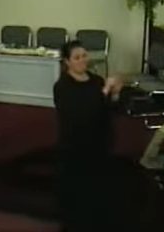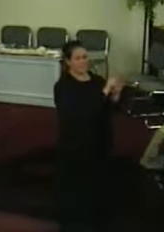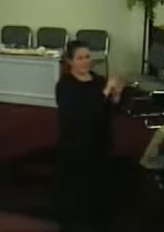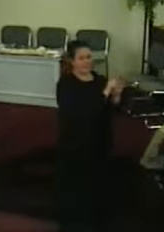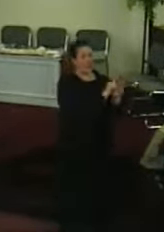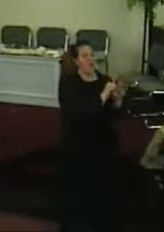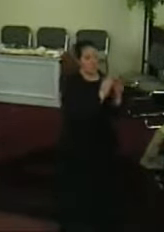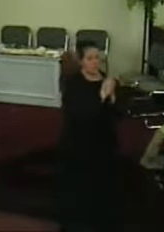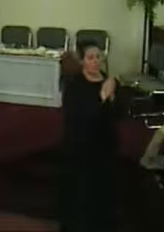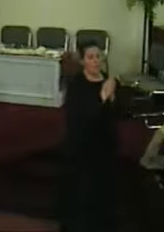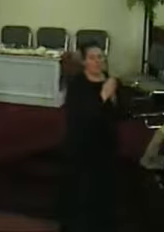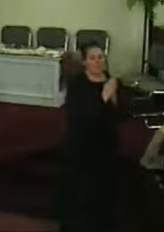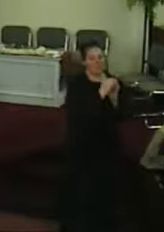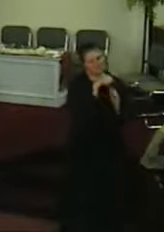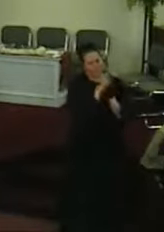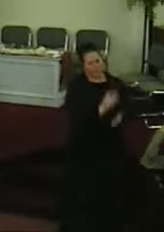right?